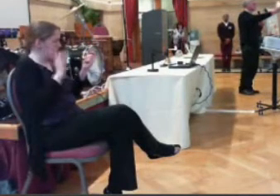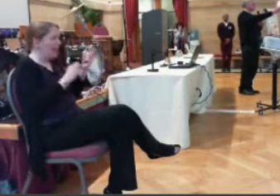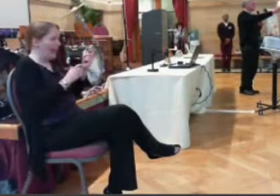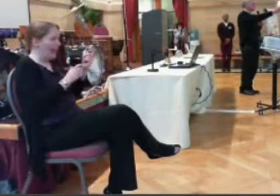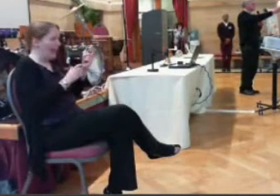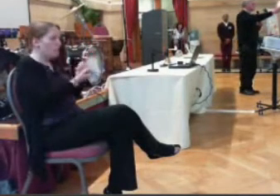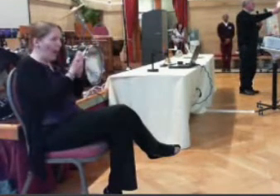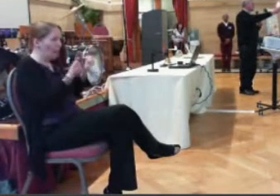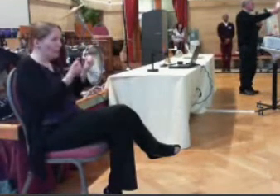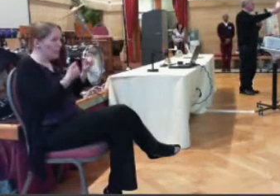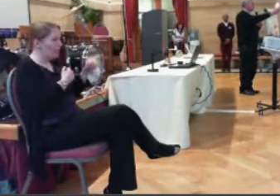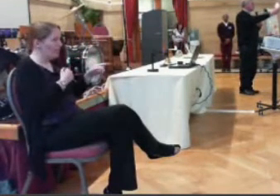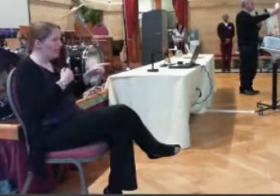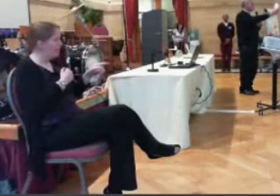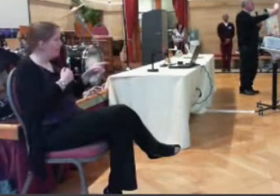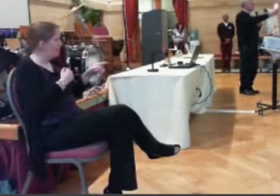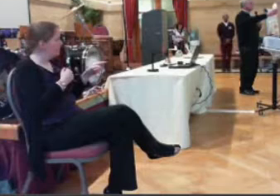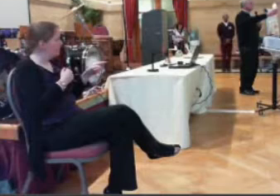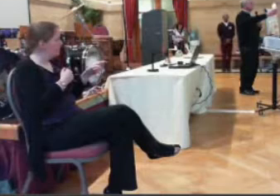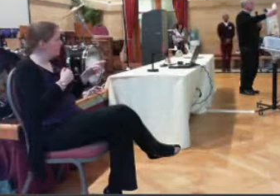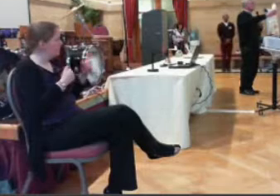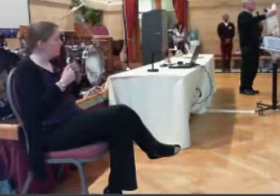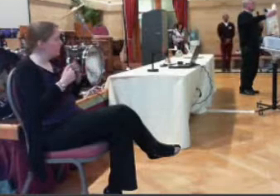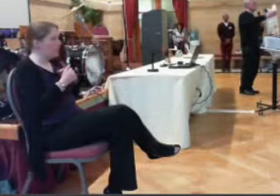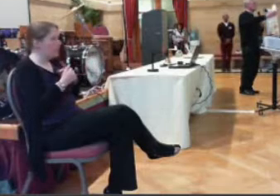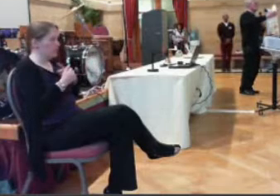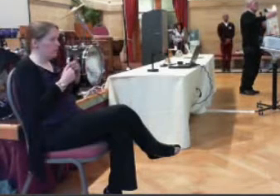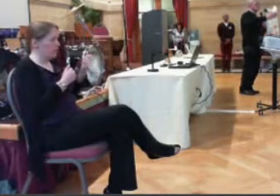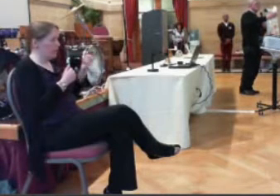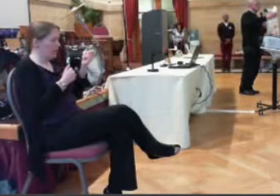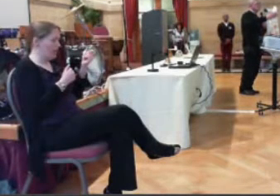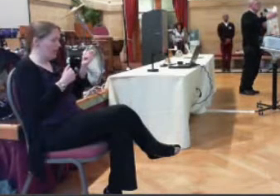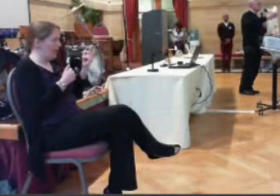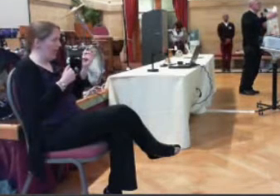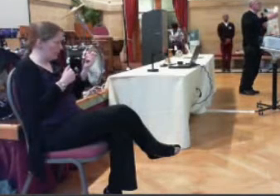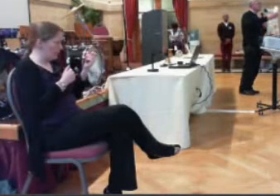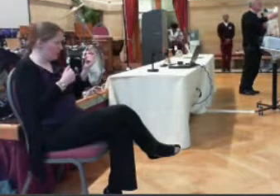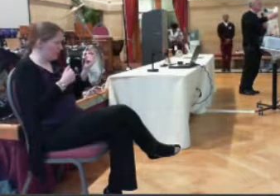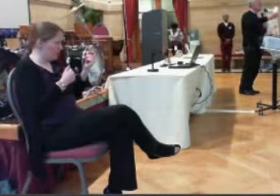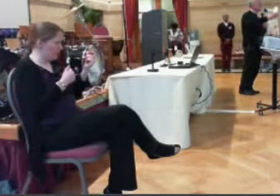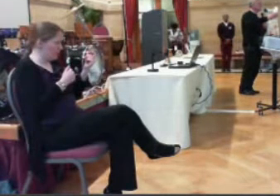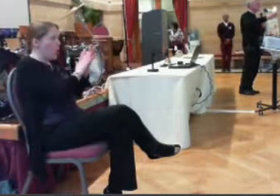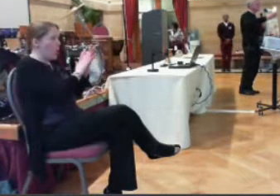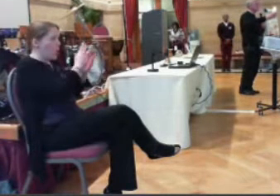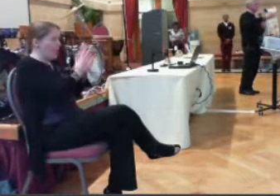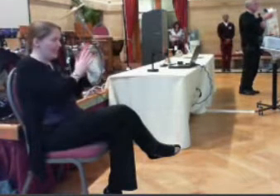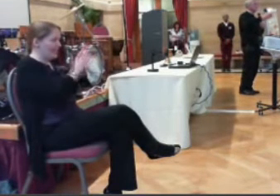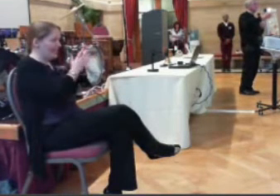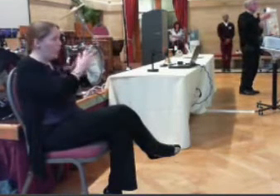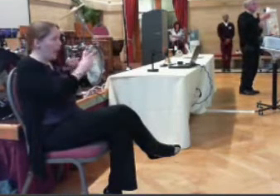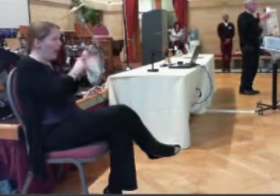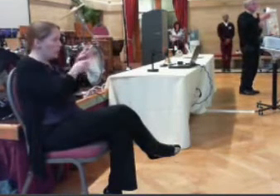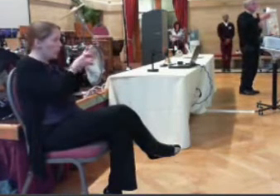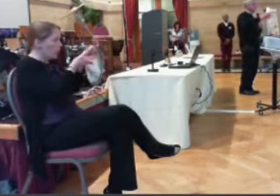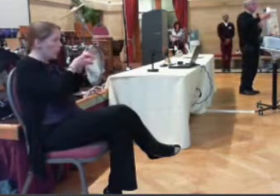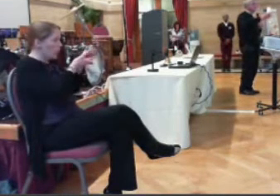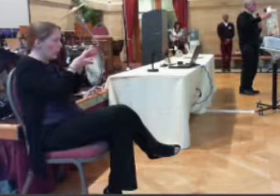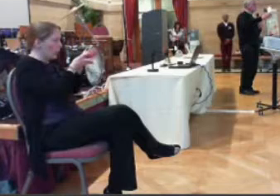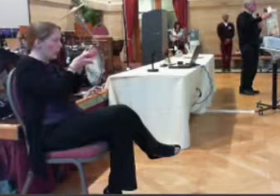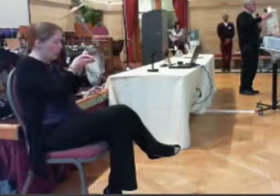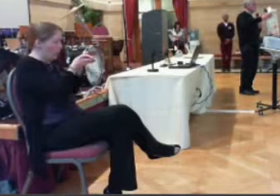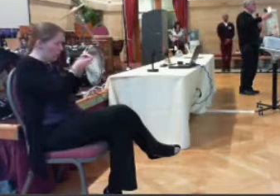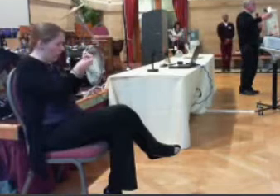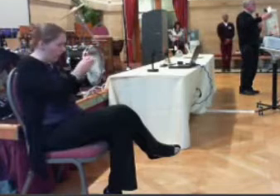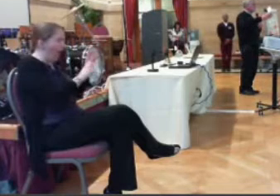Because unless the candle burns, unless it consumes the wax, it can give no light at